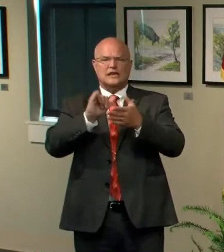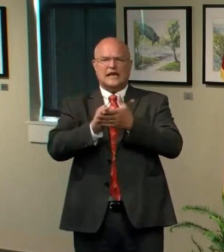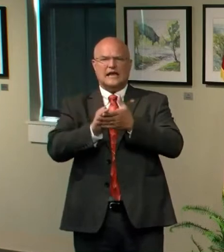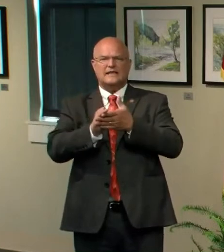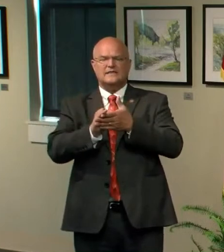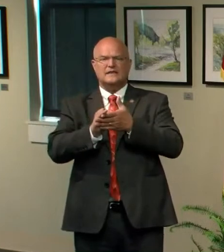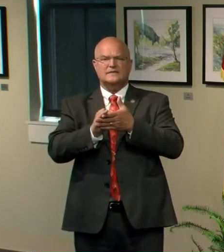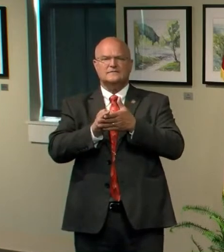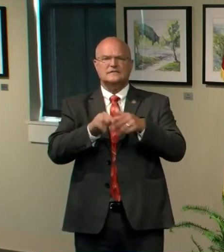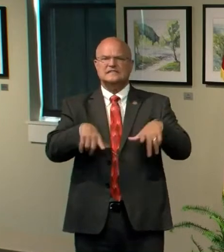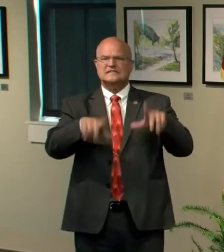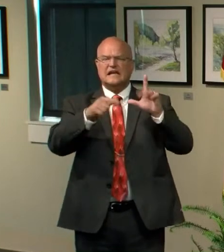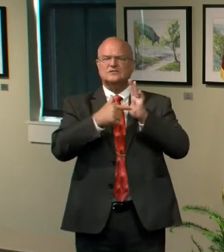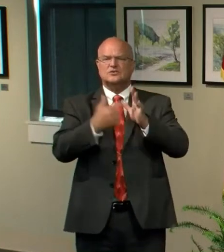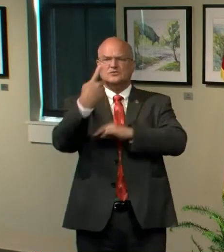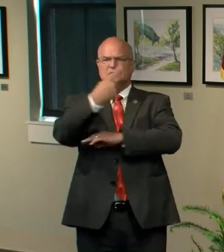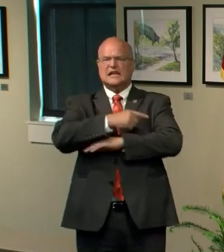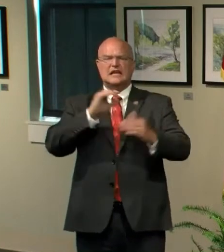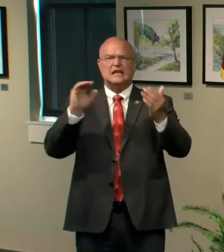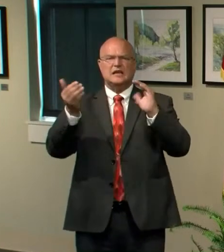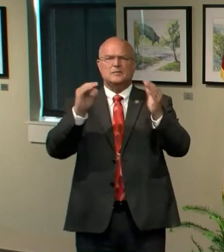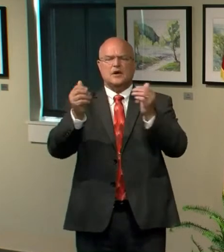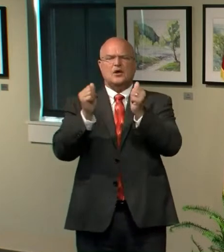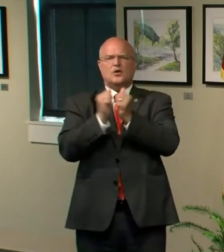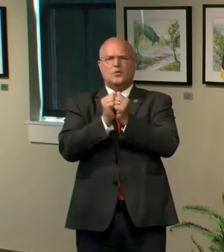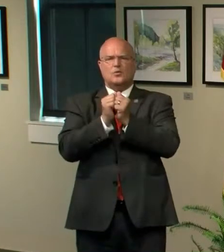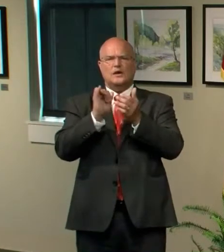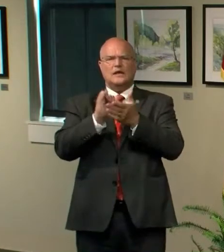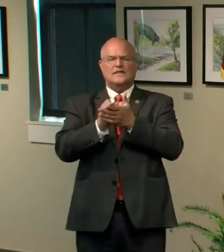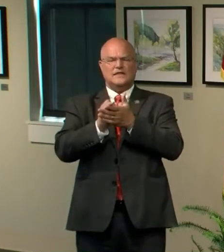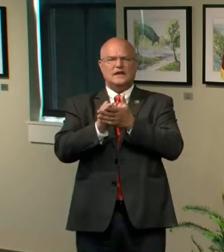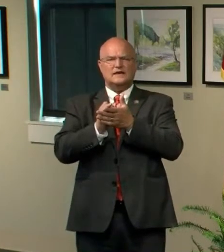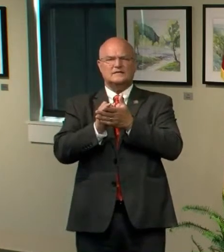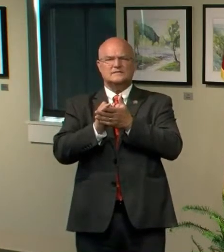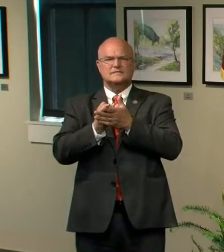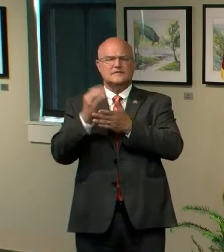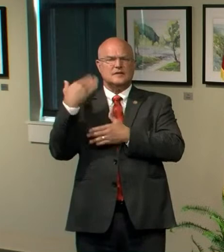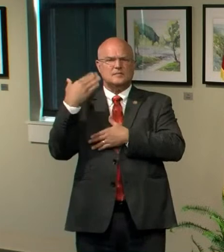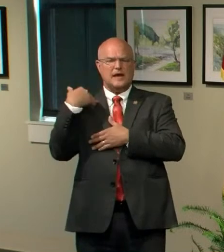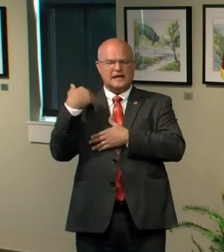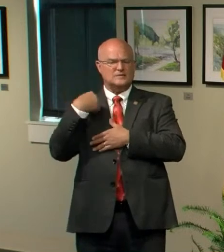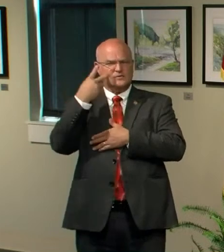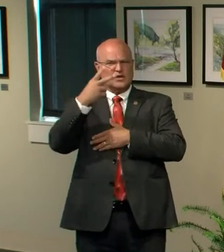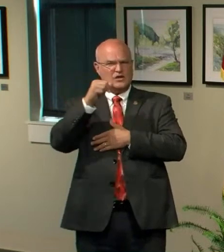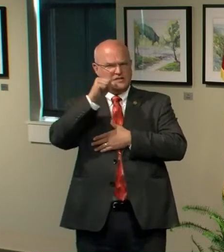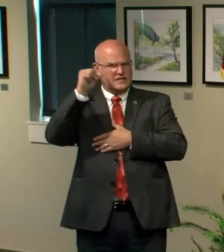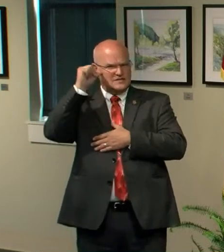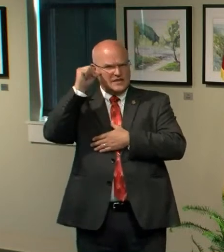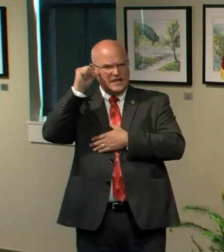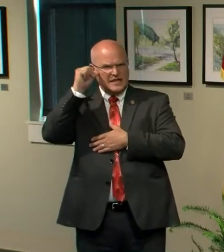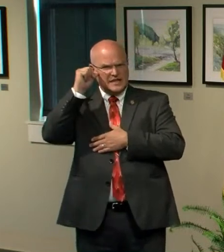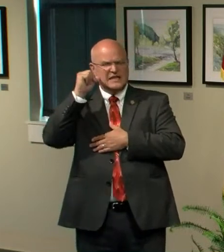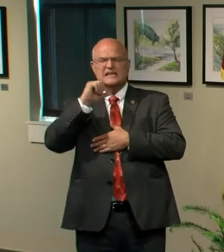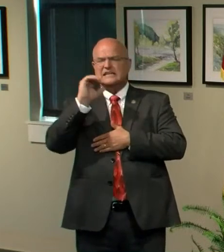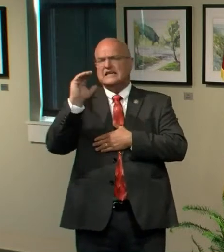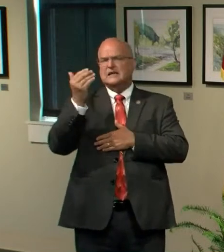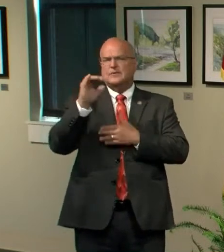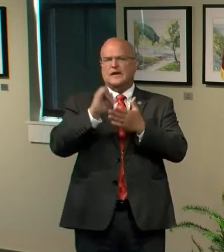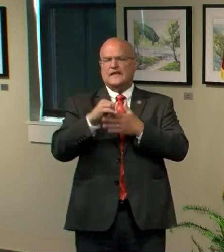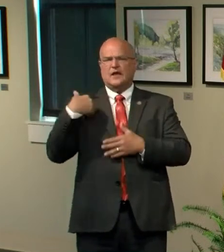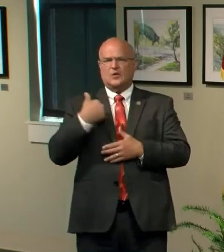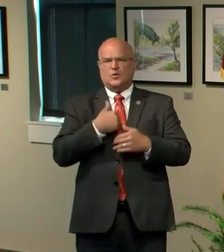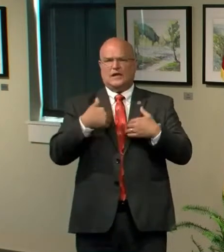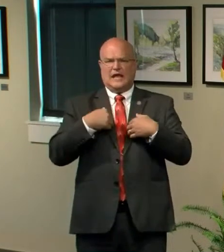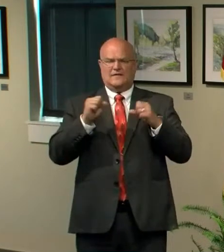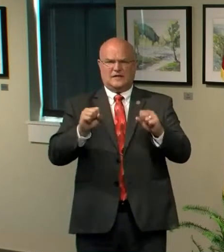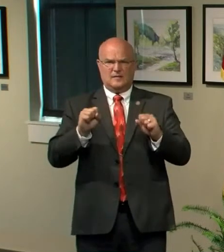you showed today and comparing them to the hospitalization capacity we saw yesterday, it doesn't appear we have